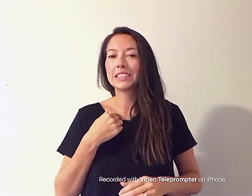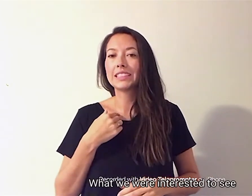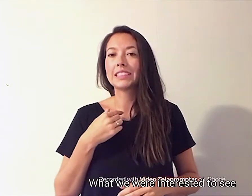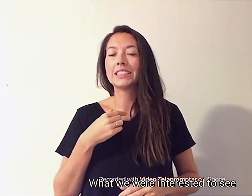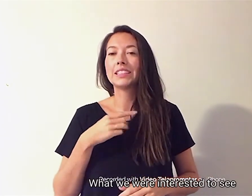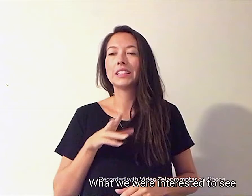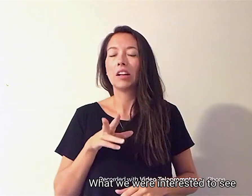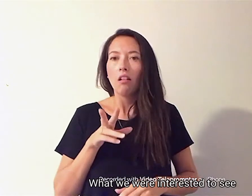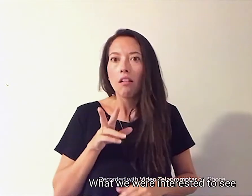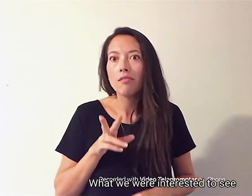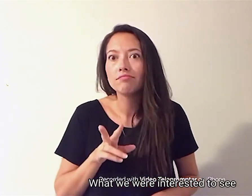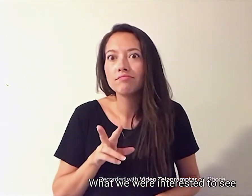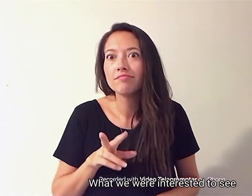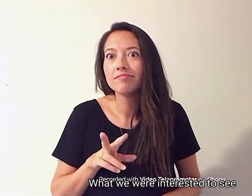What we were interested to see